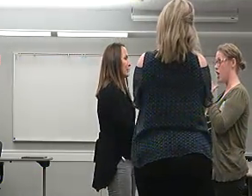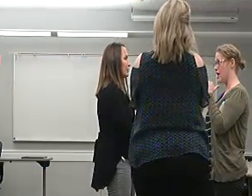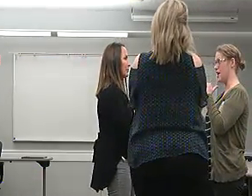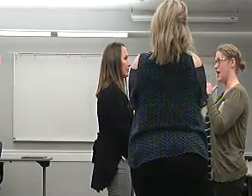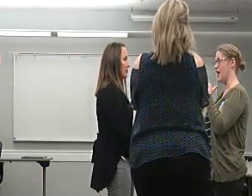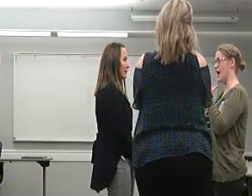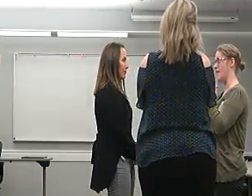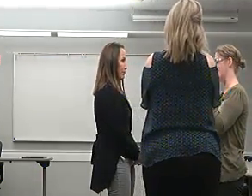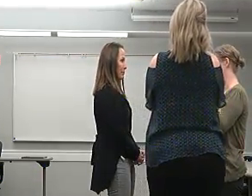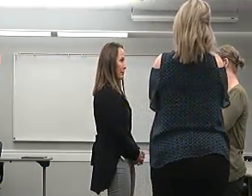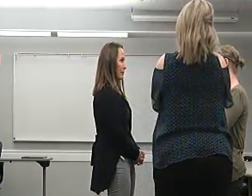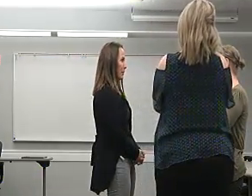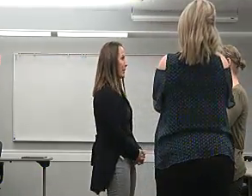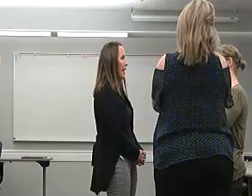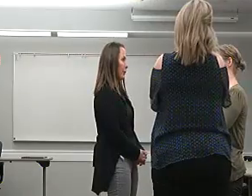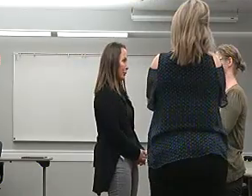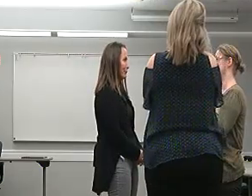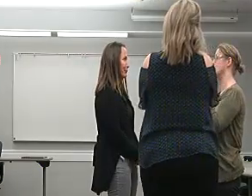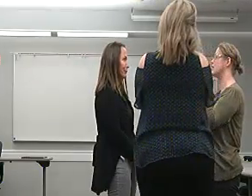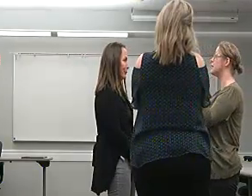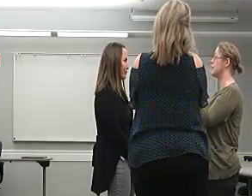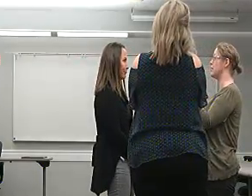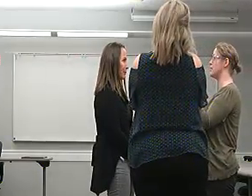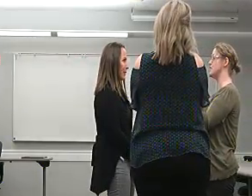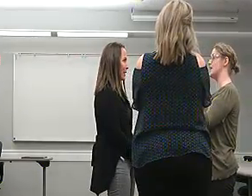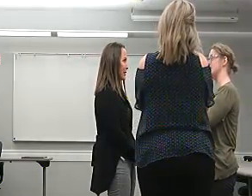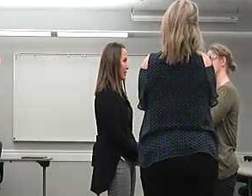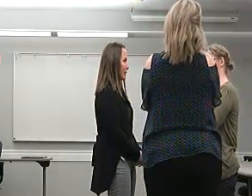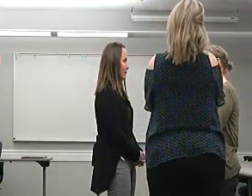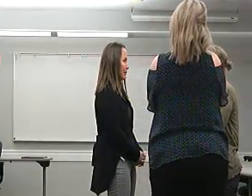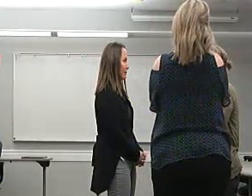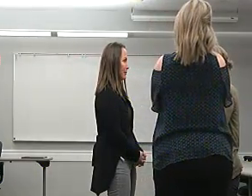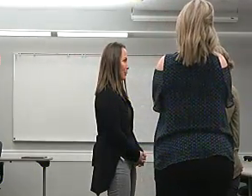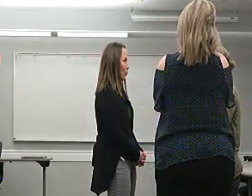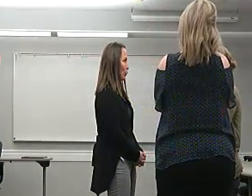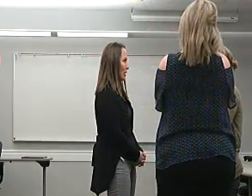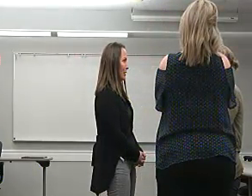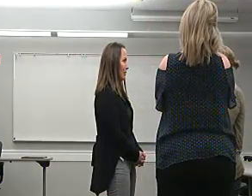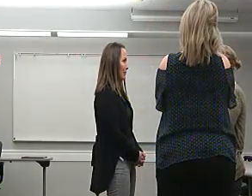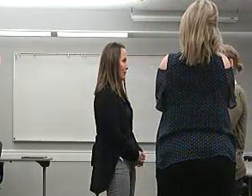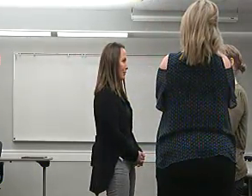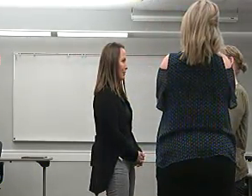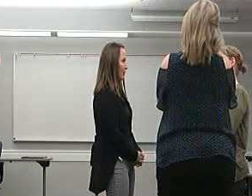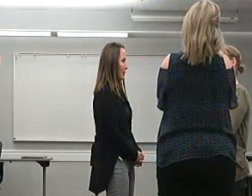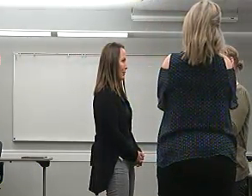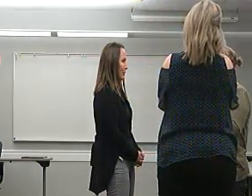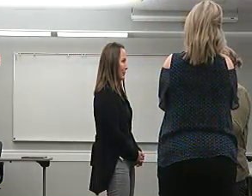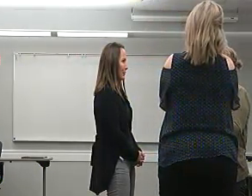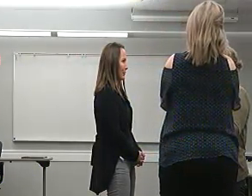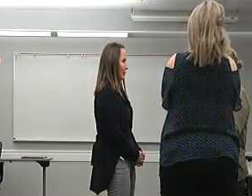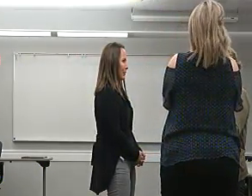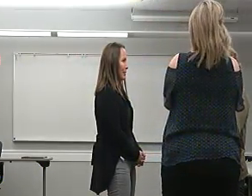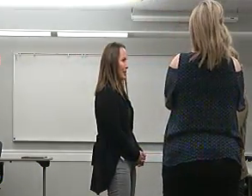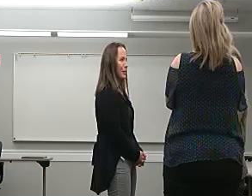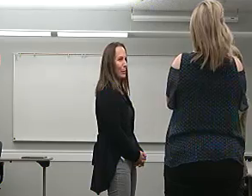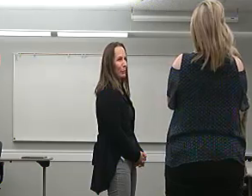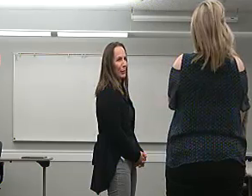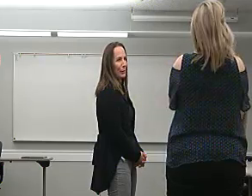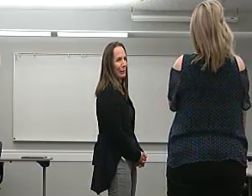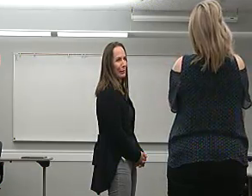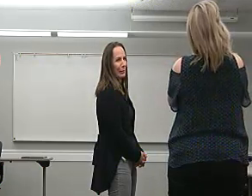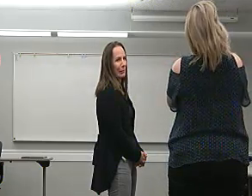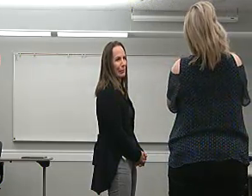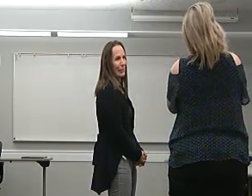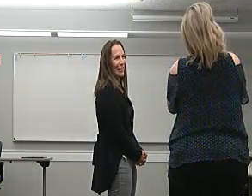just like, there's no way that I can't not say, do I know you? You know, like, I don't know. And I think there's an element of being. She's